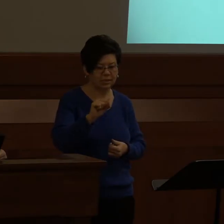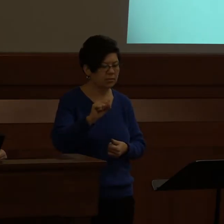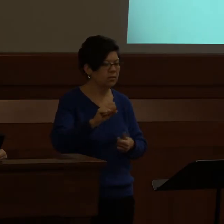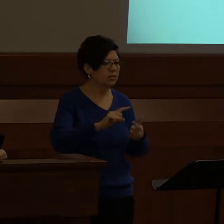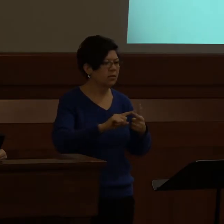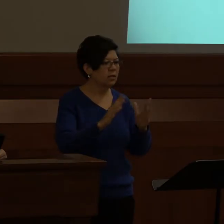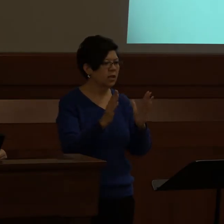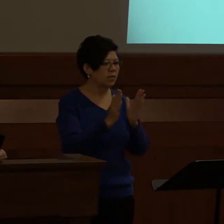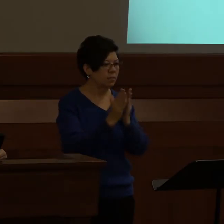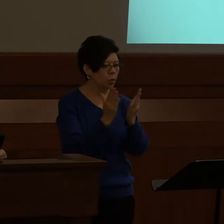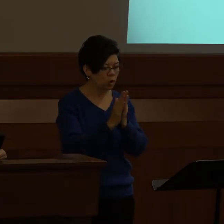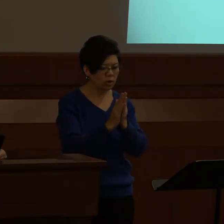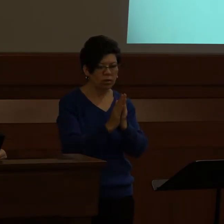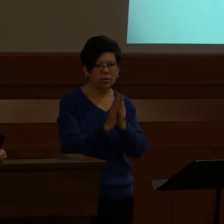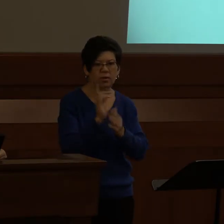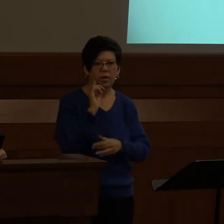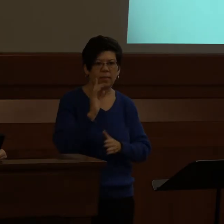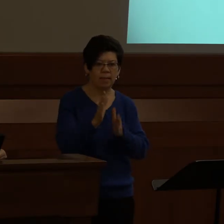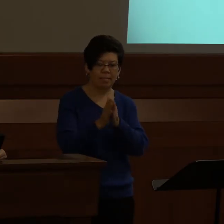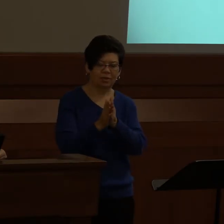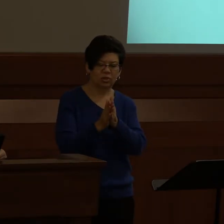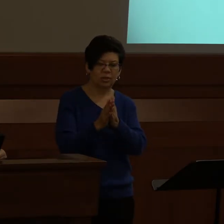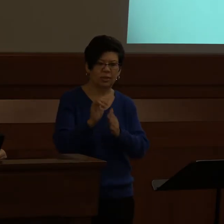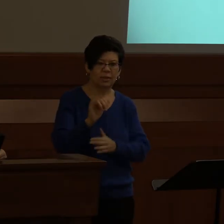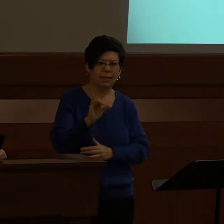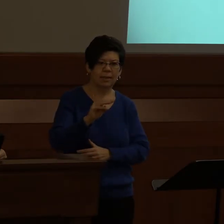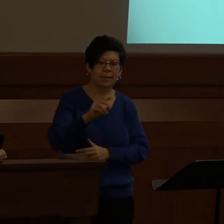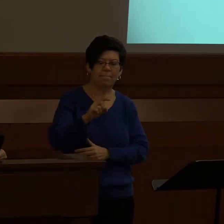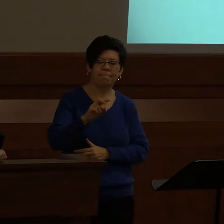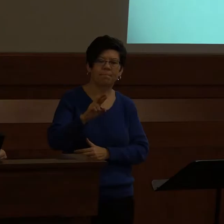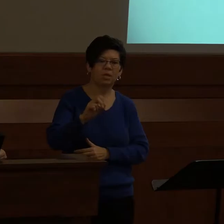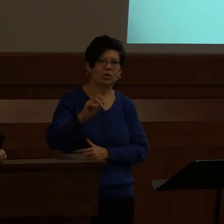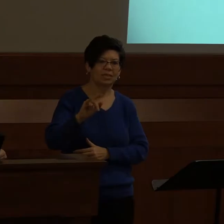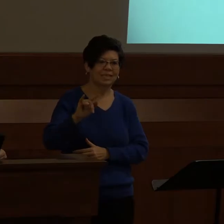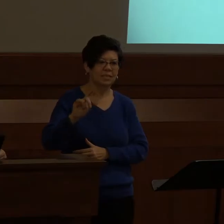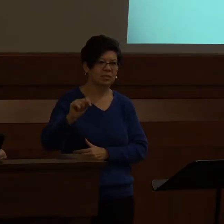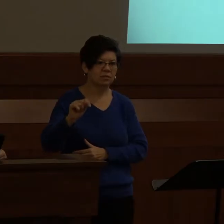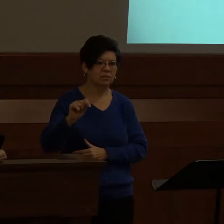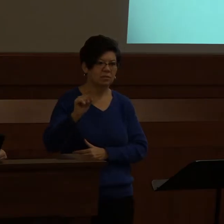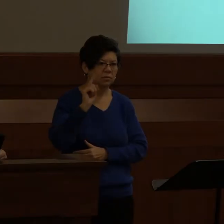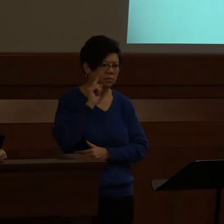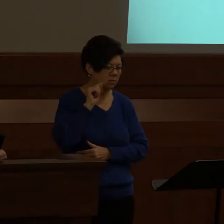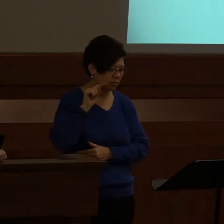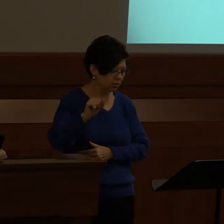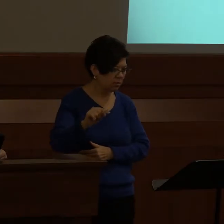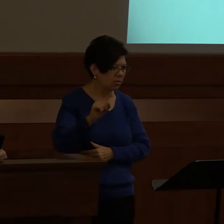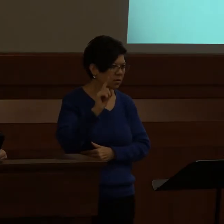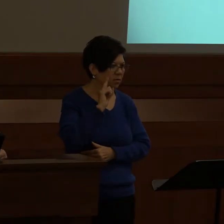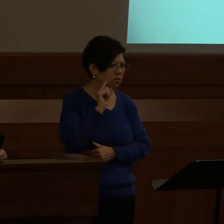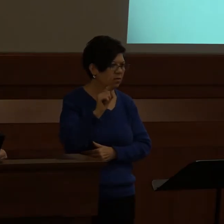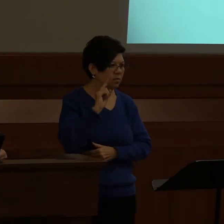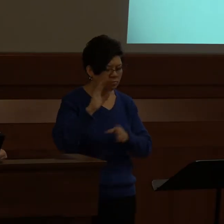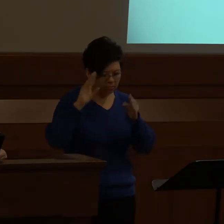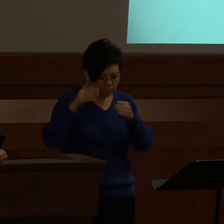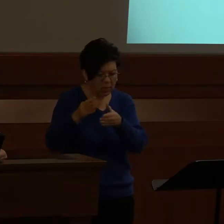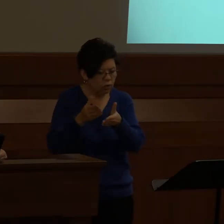and a book, The Passionate Empiricist, The Rhetoric of John Quincy Adams in the Service of